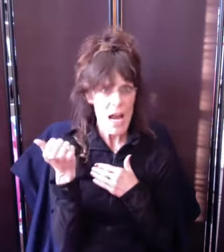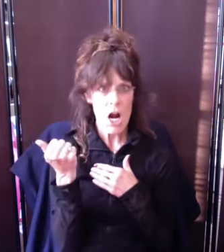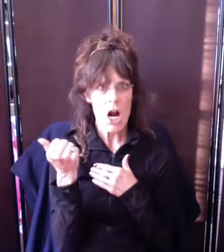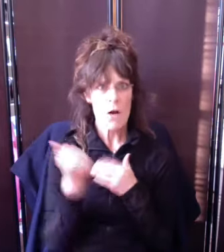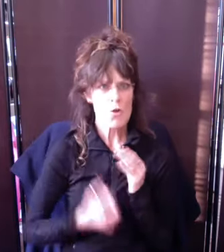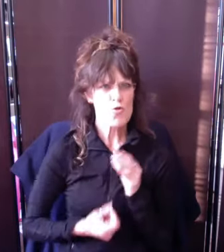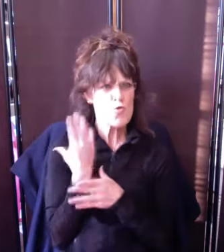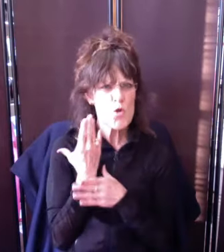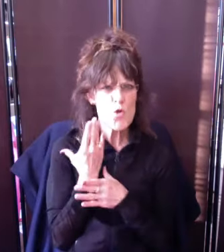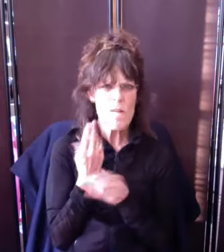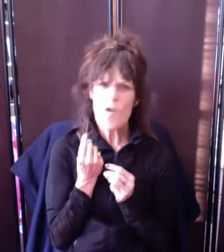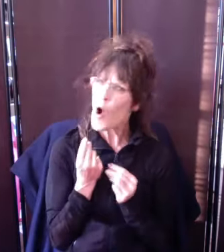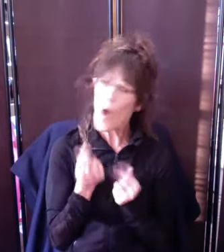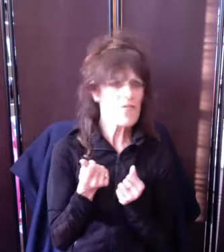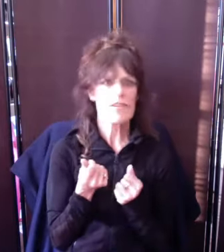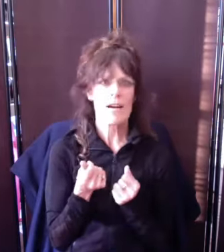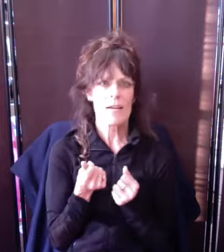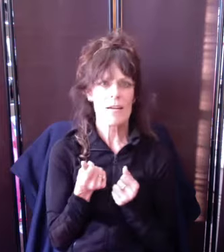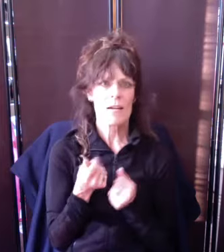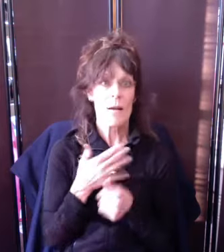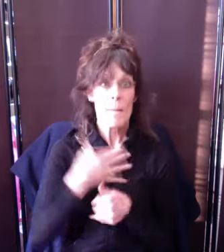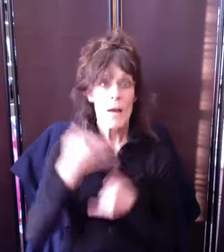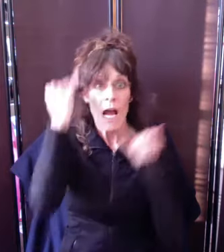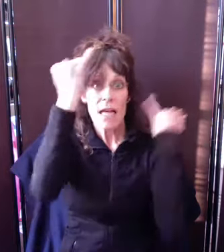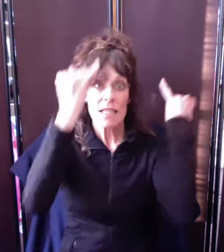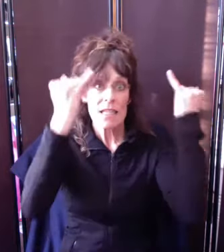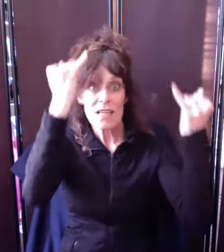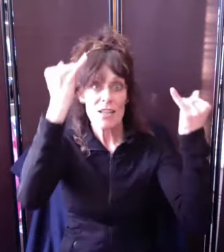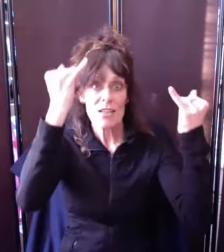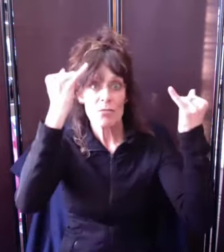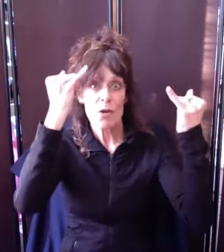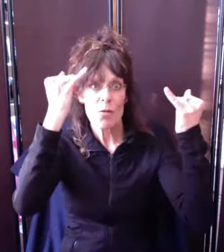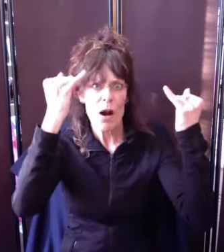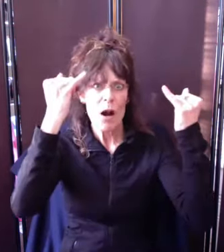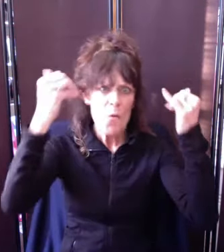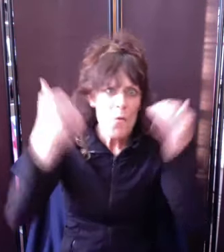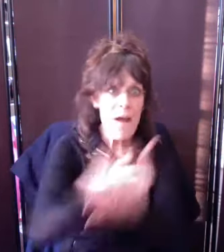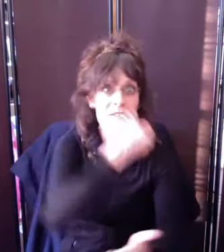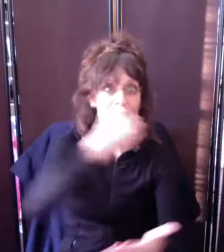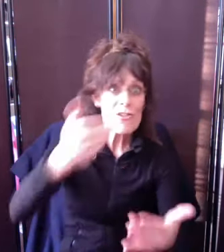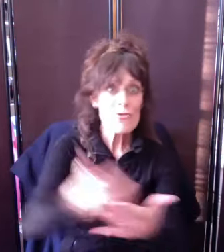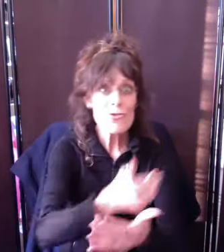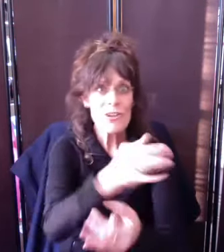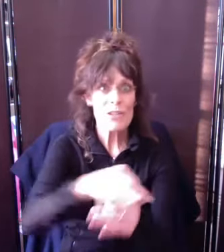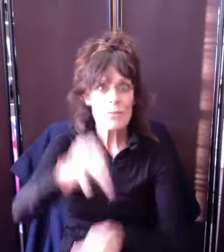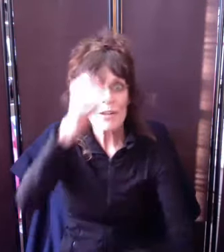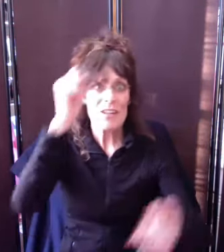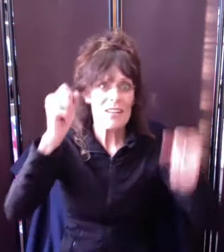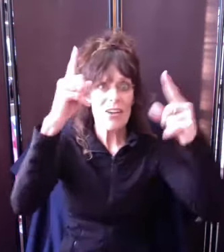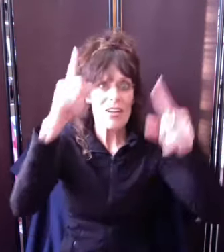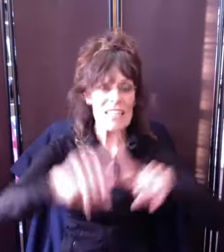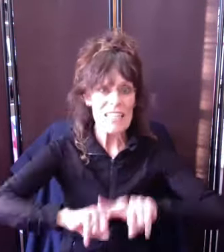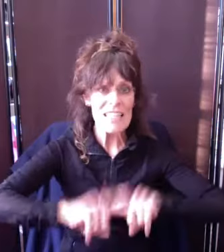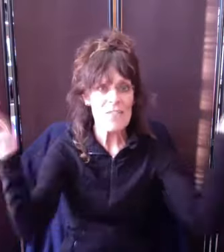overnight, right? My ideas were revolutionized. It was a spiritual awakening on a whole nother level. And I'm the only